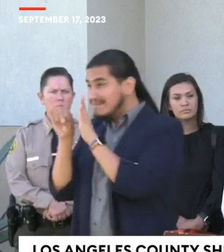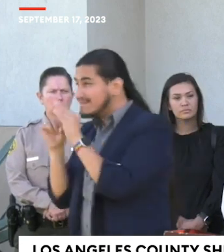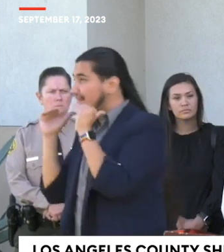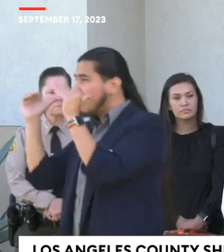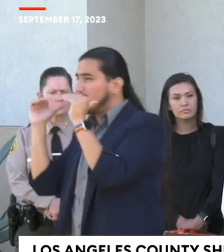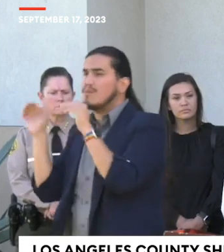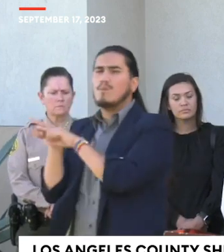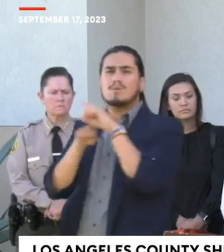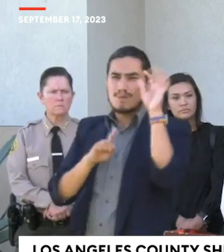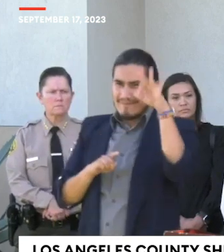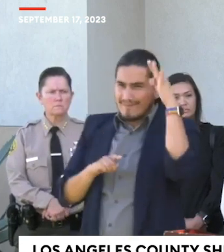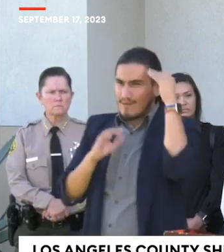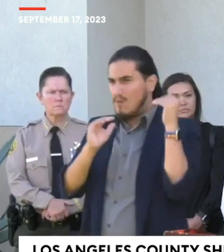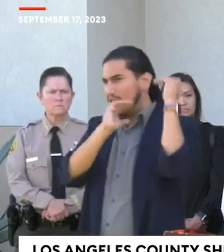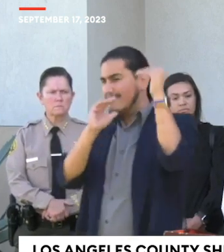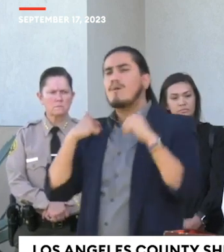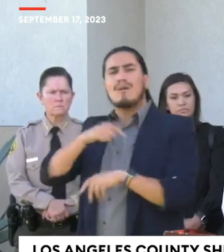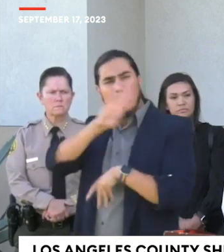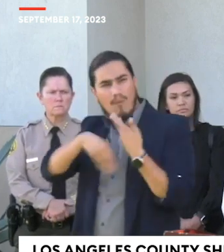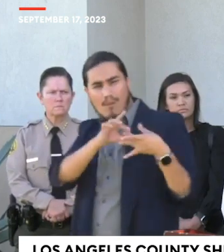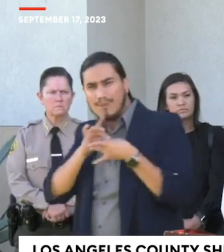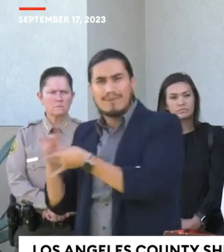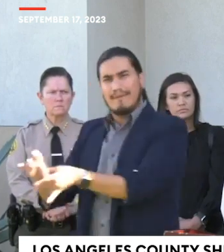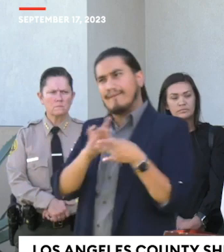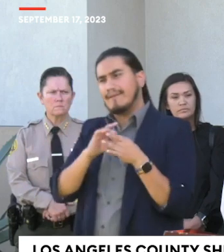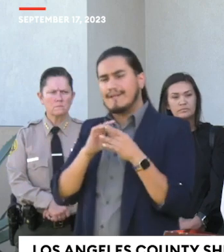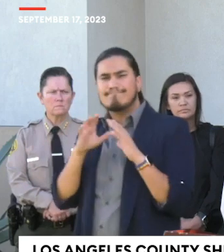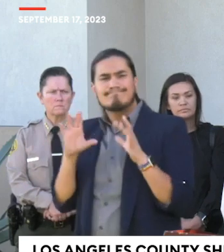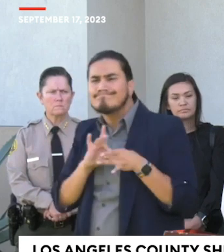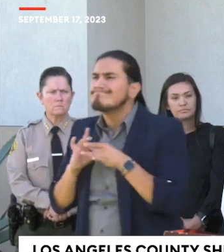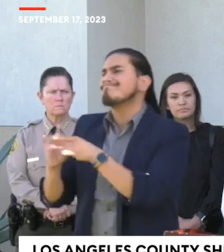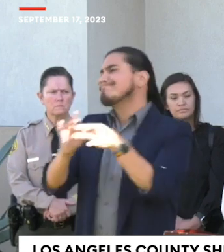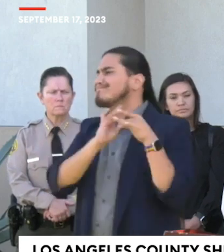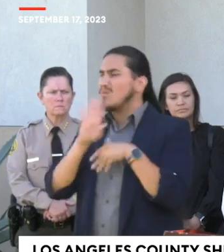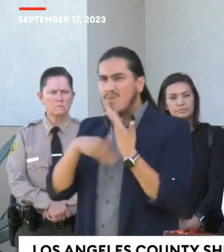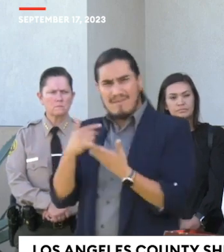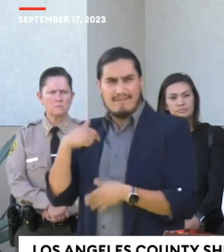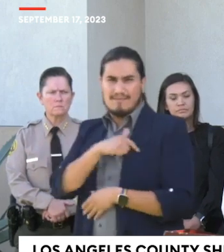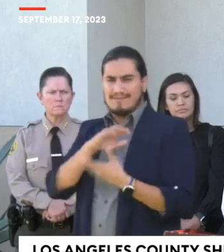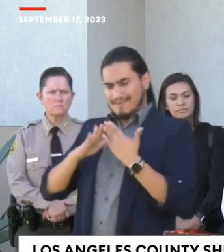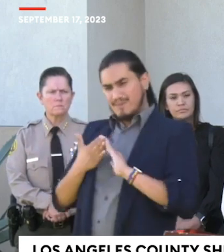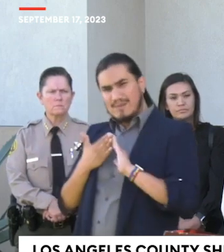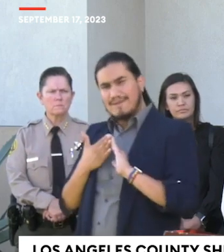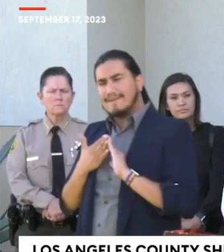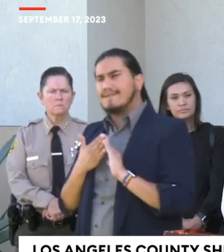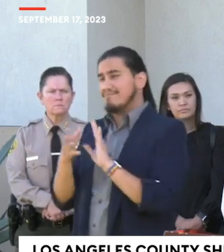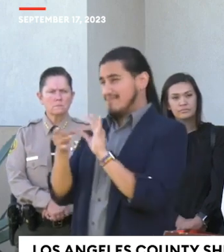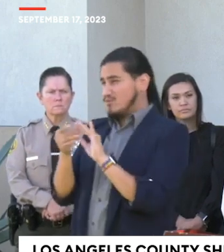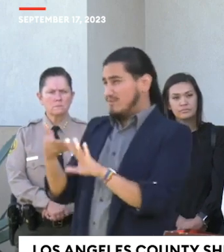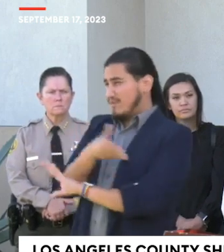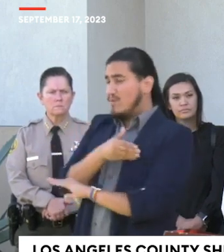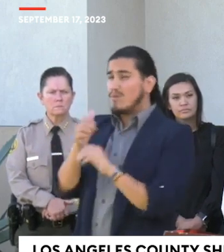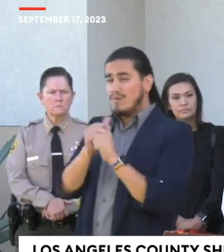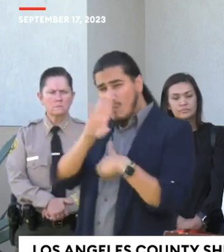level, and federal level. We are united. We are united as a community. And as I've said earlier, based on the